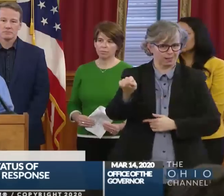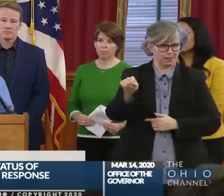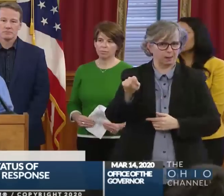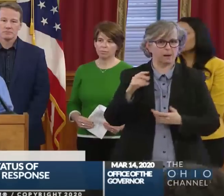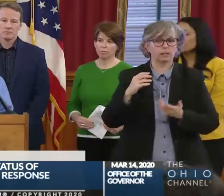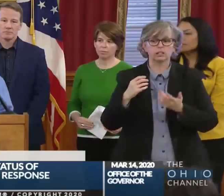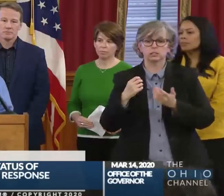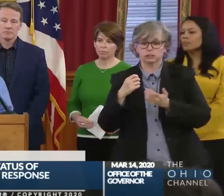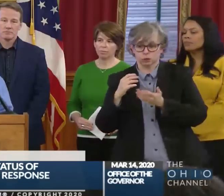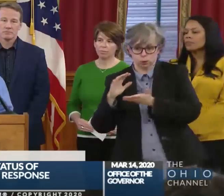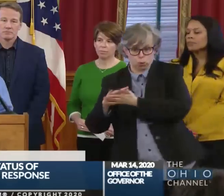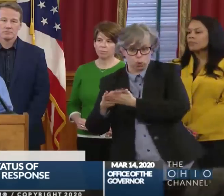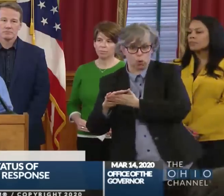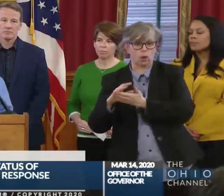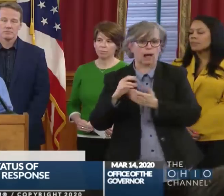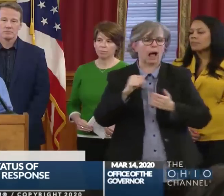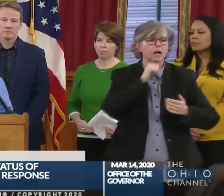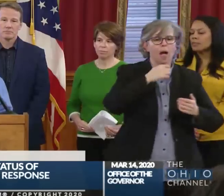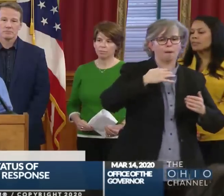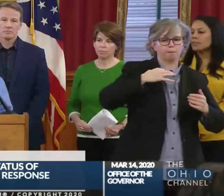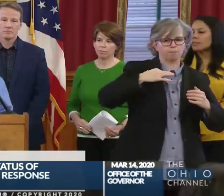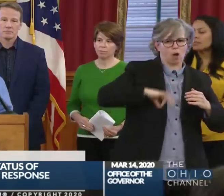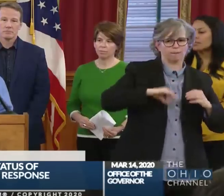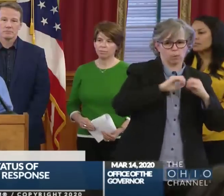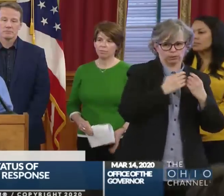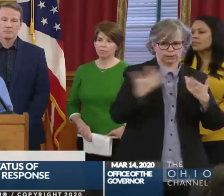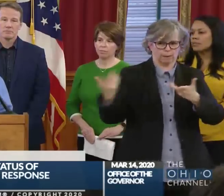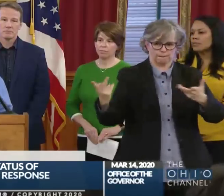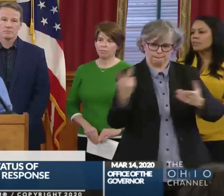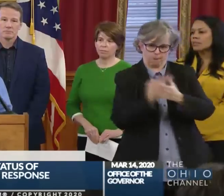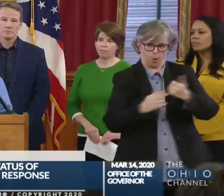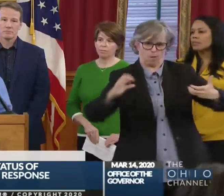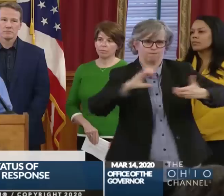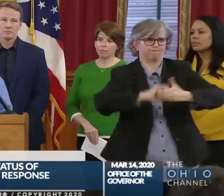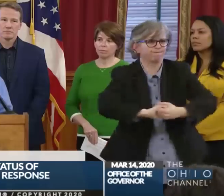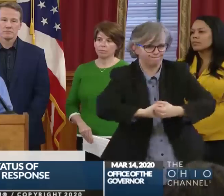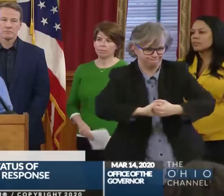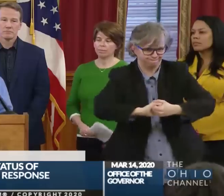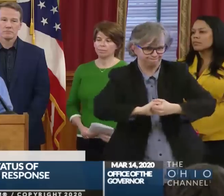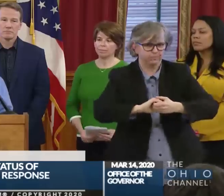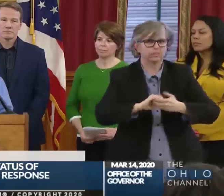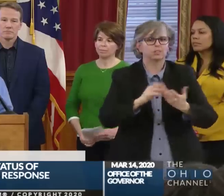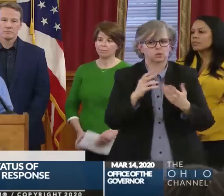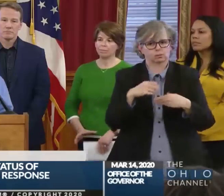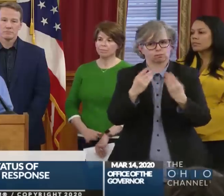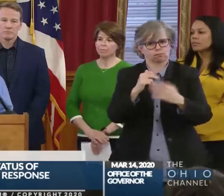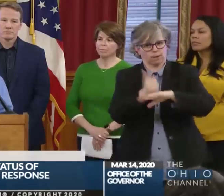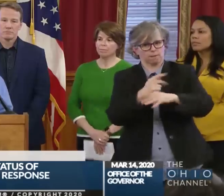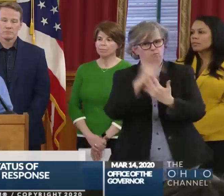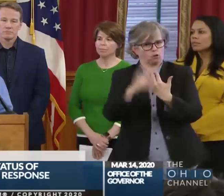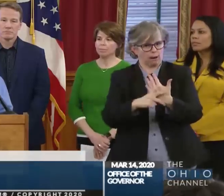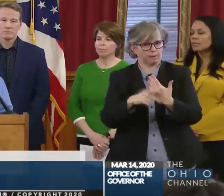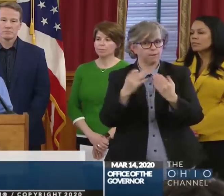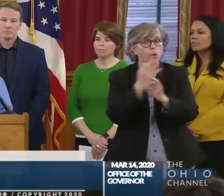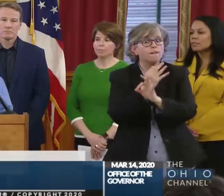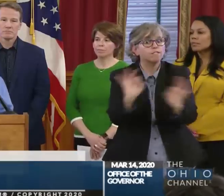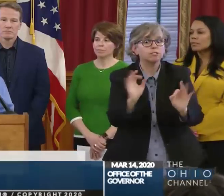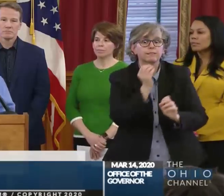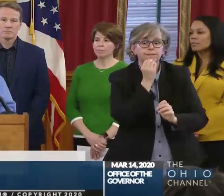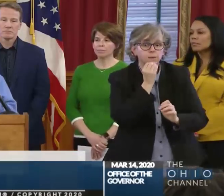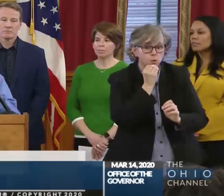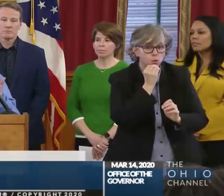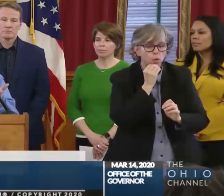schools, primarily by our schools, but in some cases we have profit community groups that are involved in this. But the point